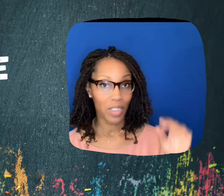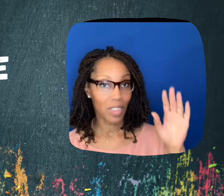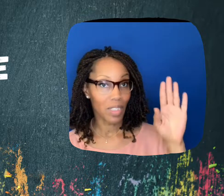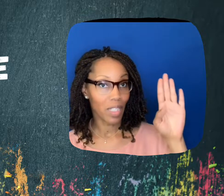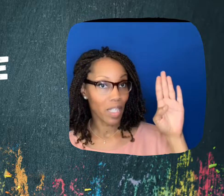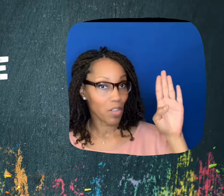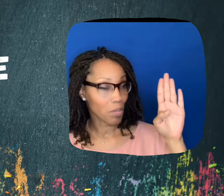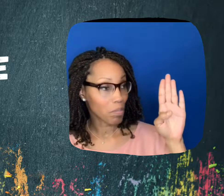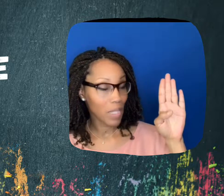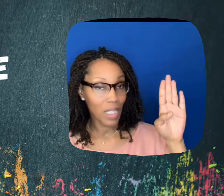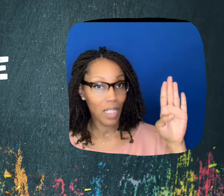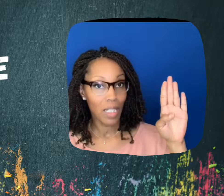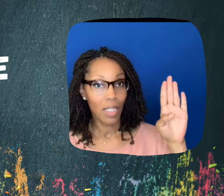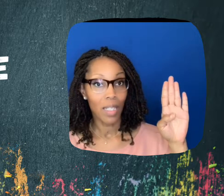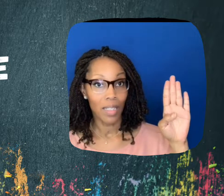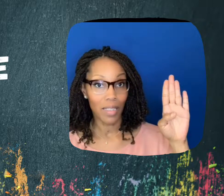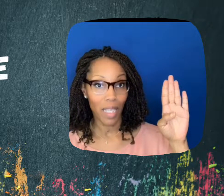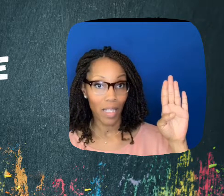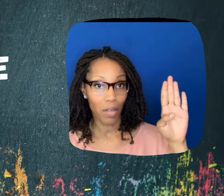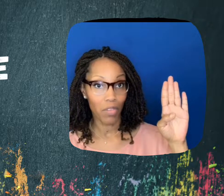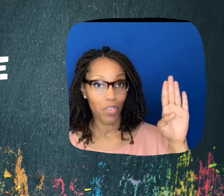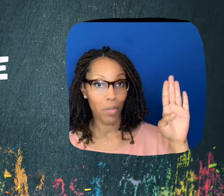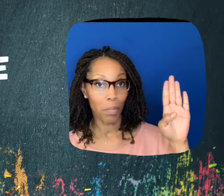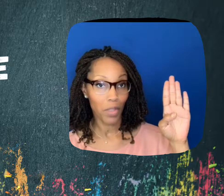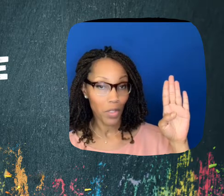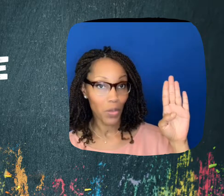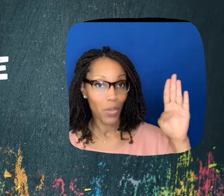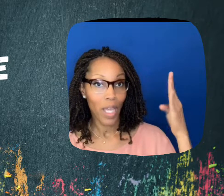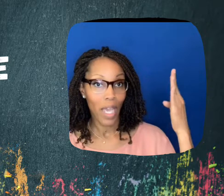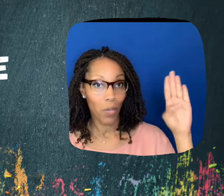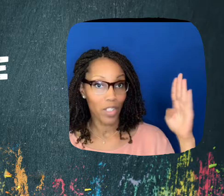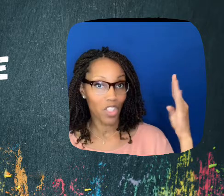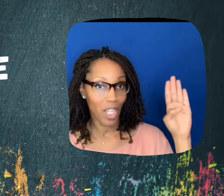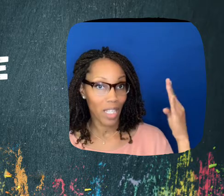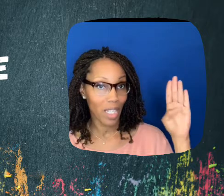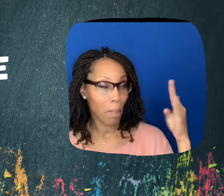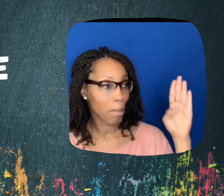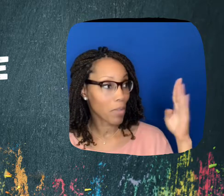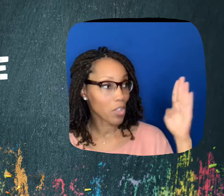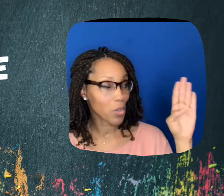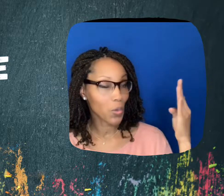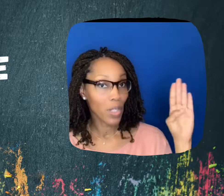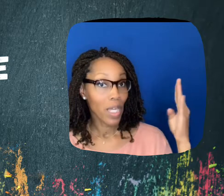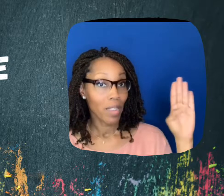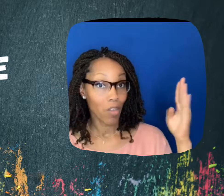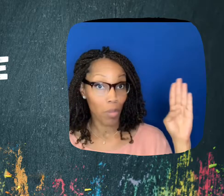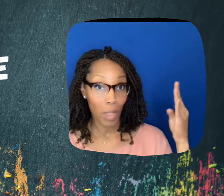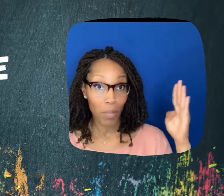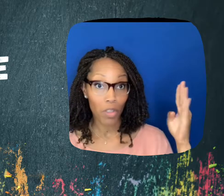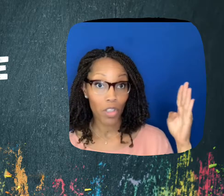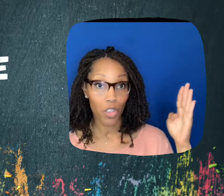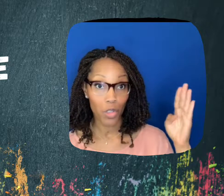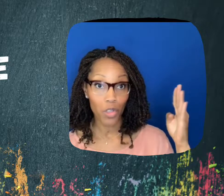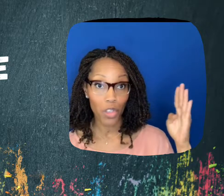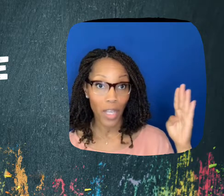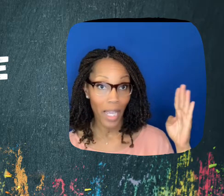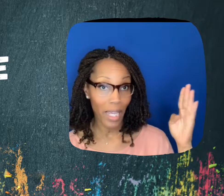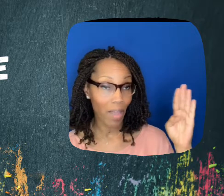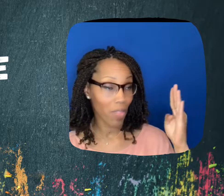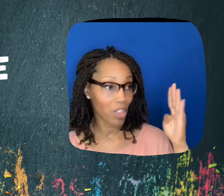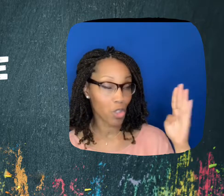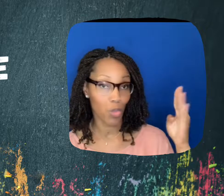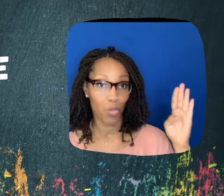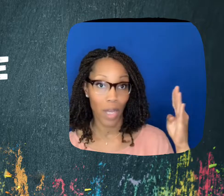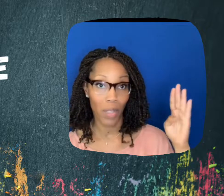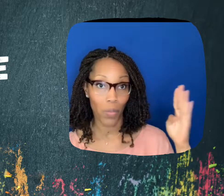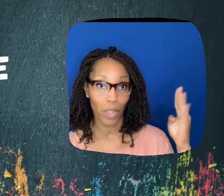Blue, this is the letter B in sign language for blue, and we shake it. Blue. Now remember, use your